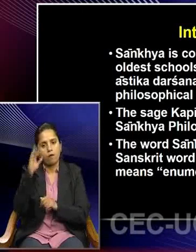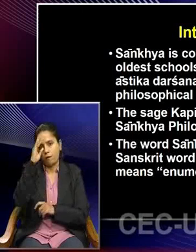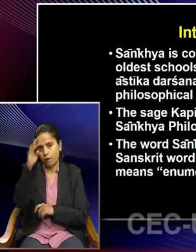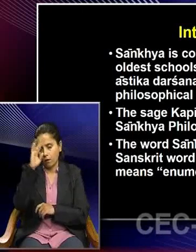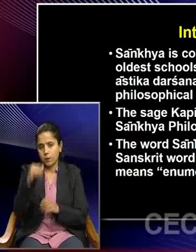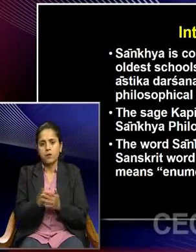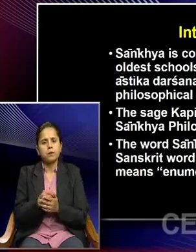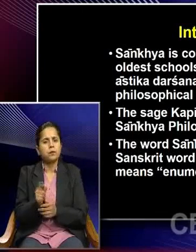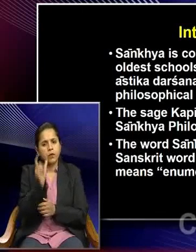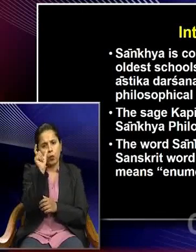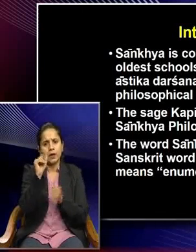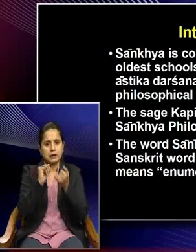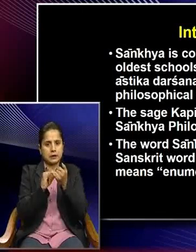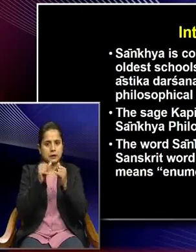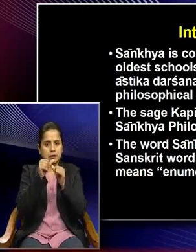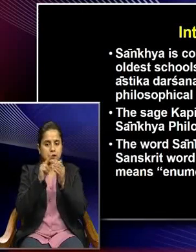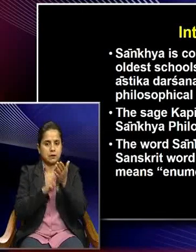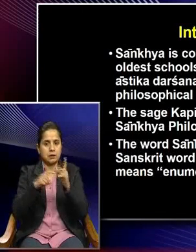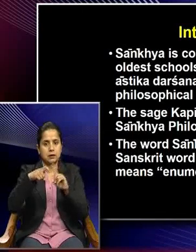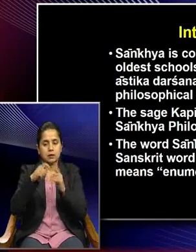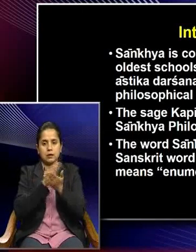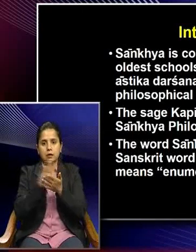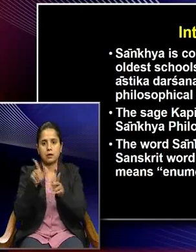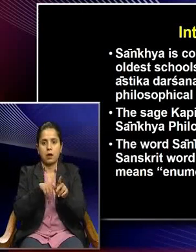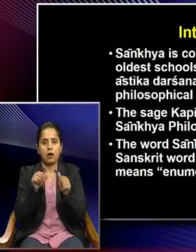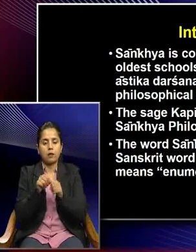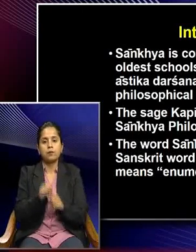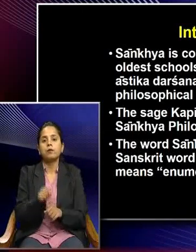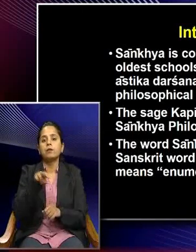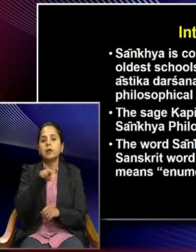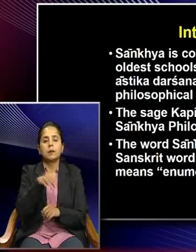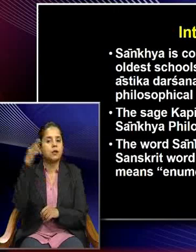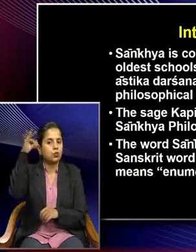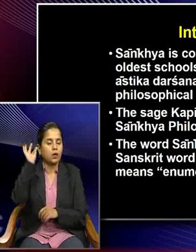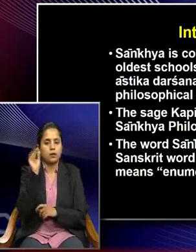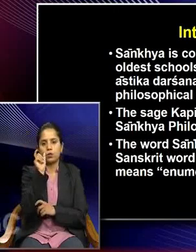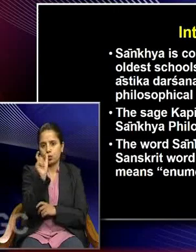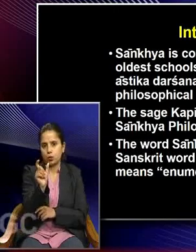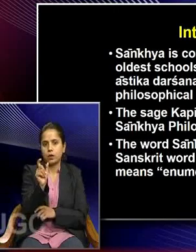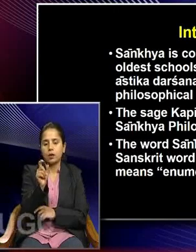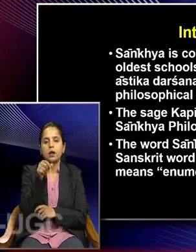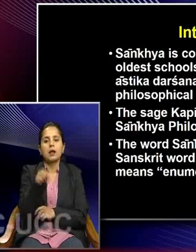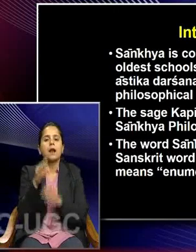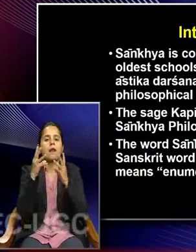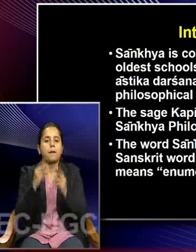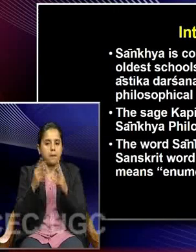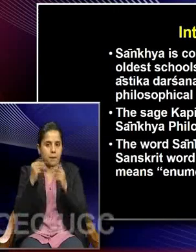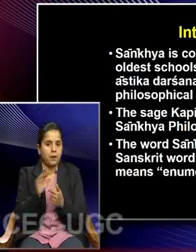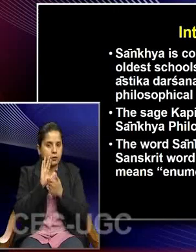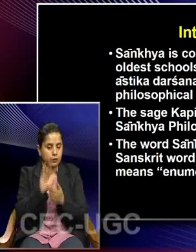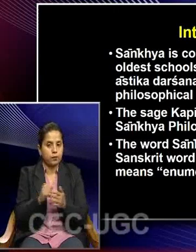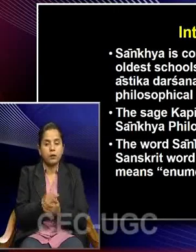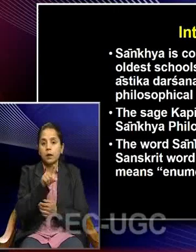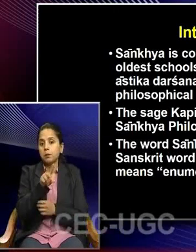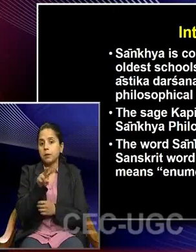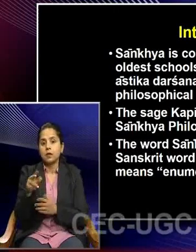The word Sāṅkhya is based upon the Sanskrit word Sāṅkhya, which